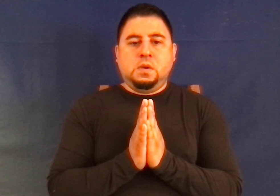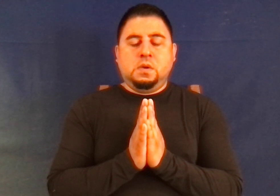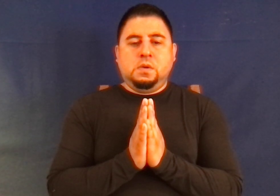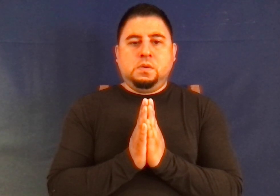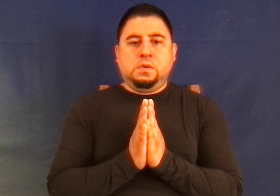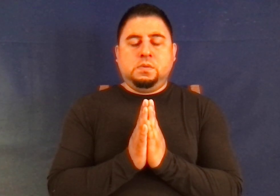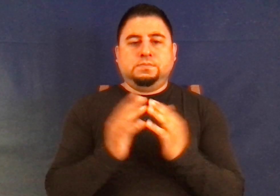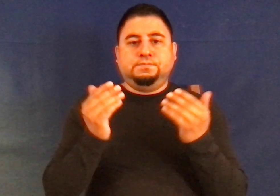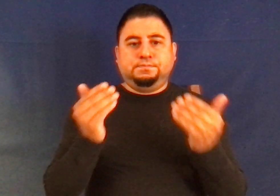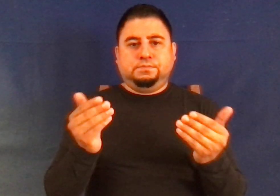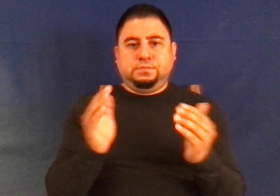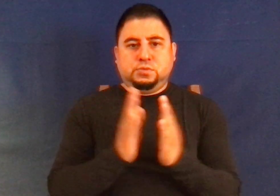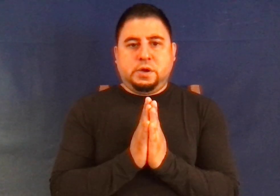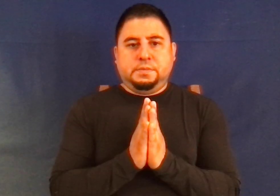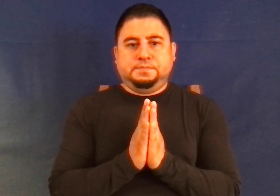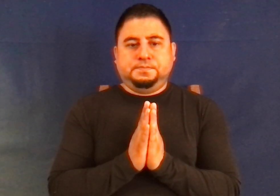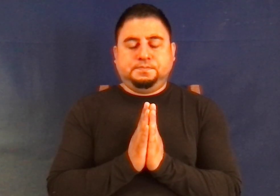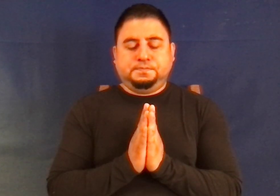Let us pray.